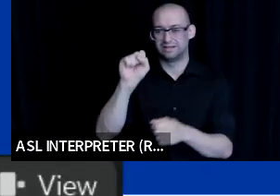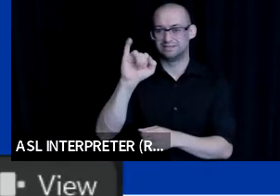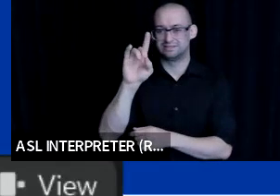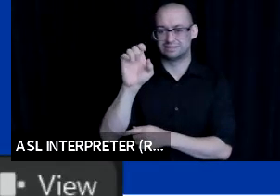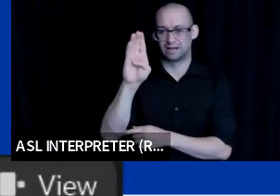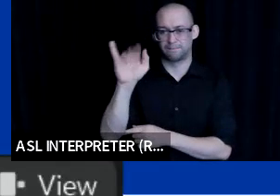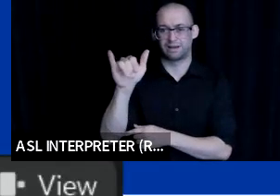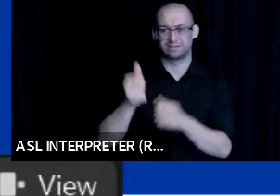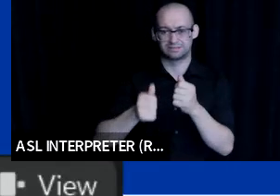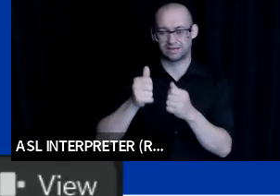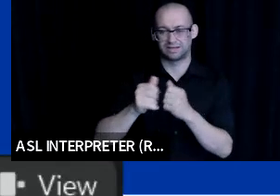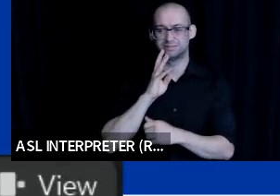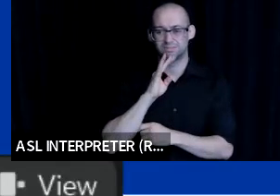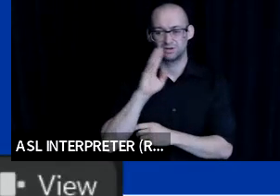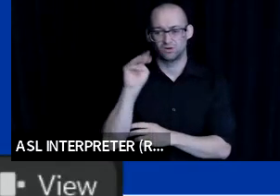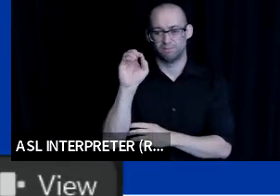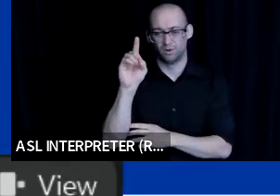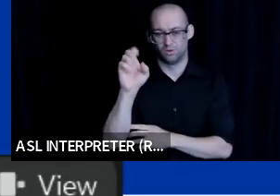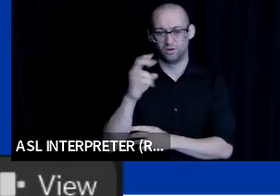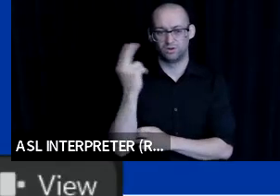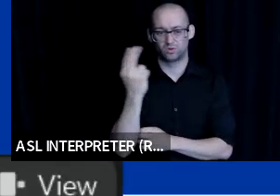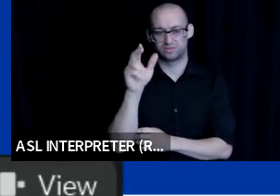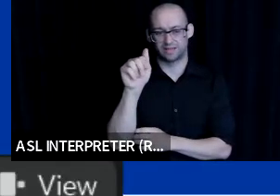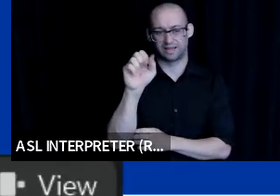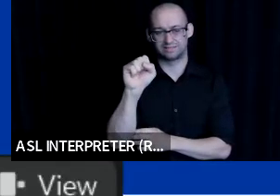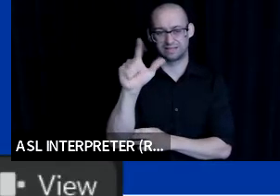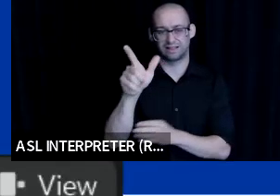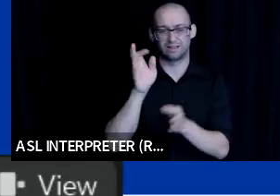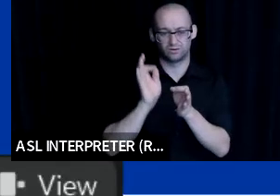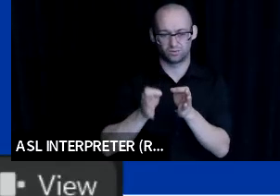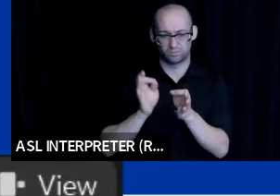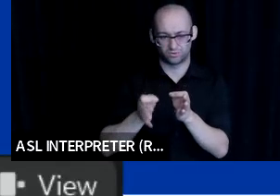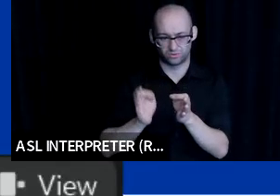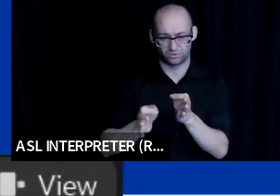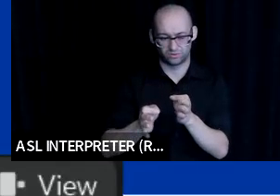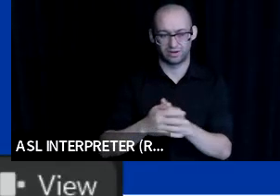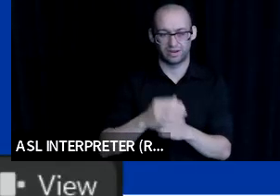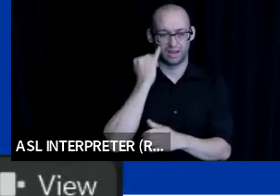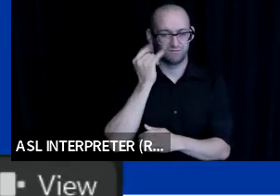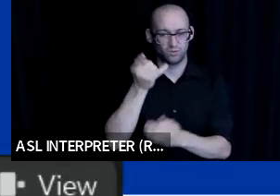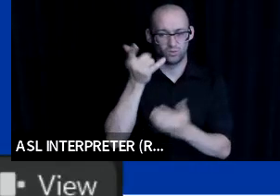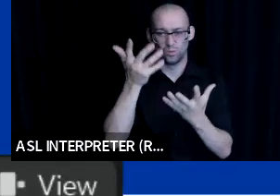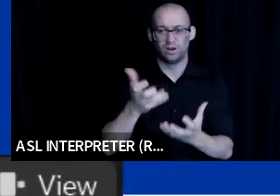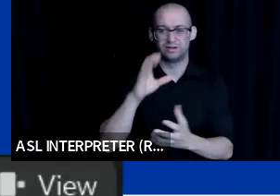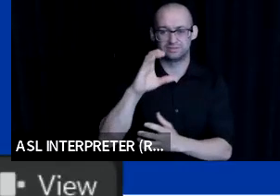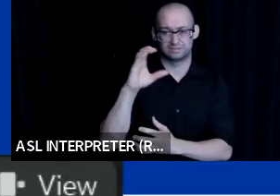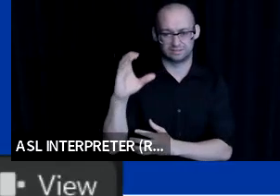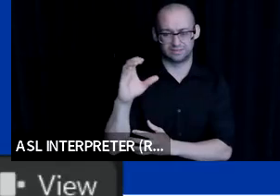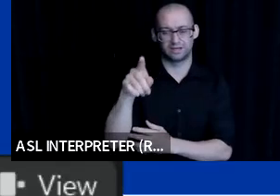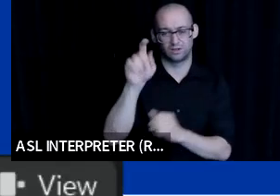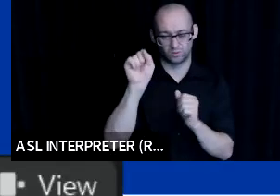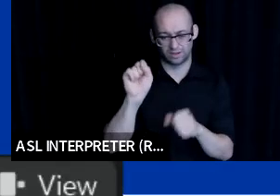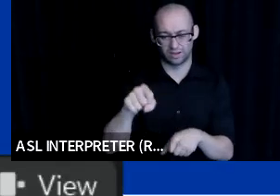to view the ASL interpreter. For those of you who want closed captioning, that functionality is